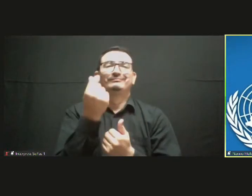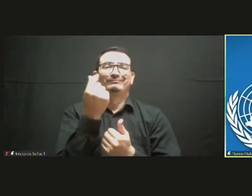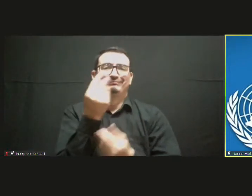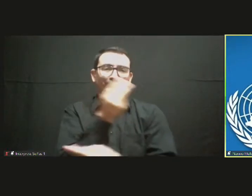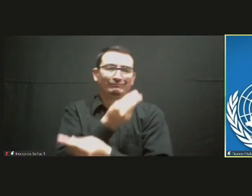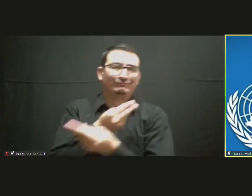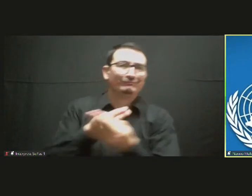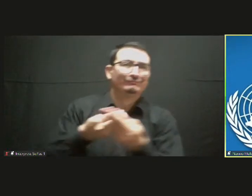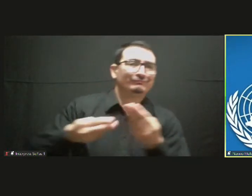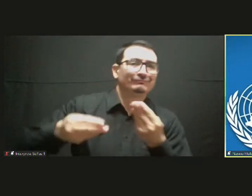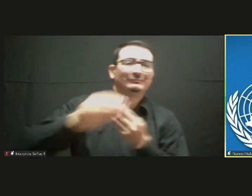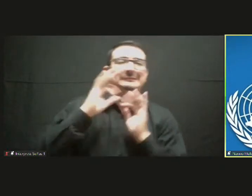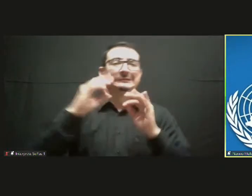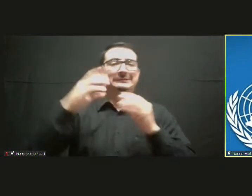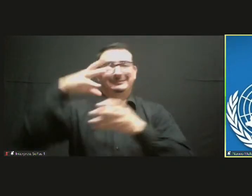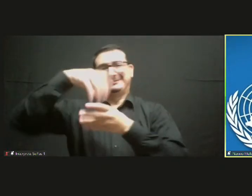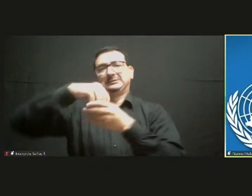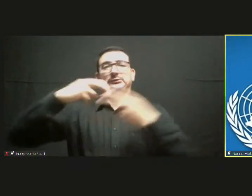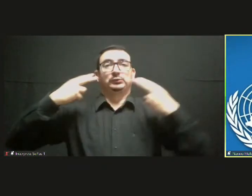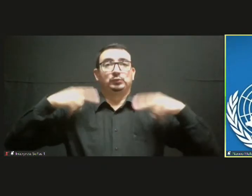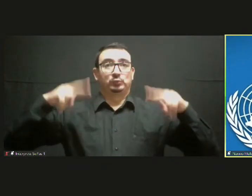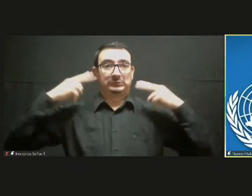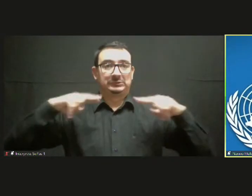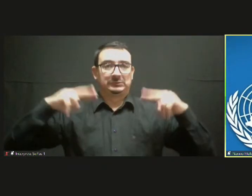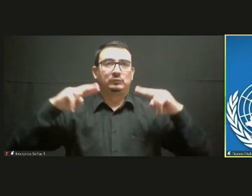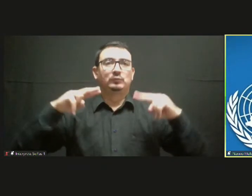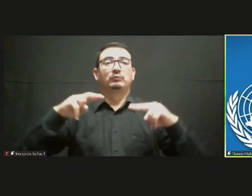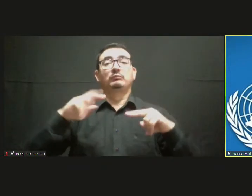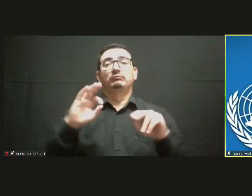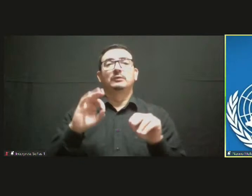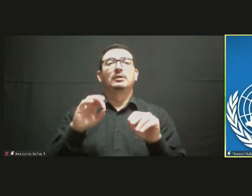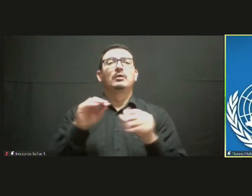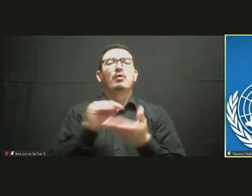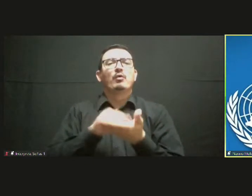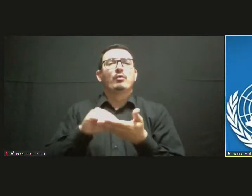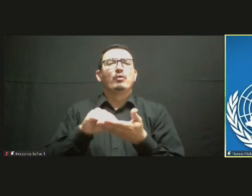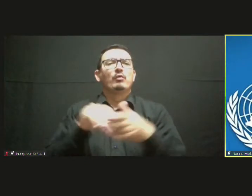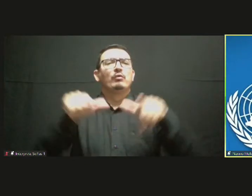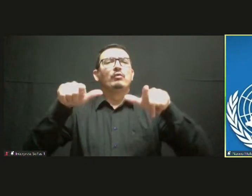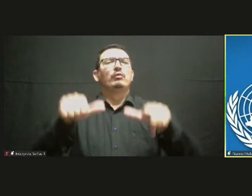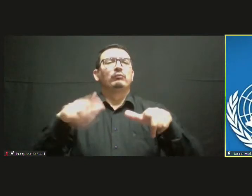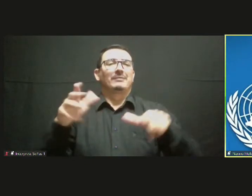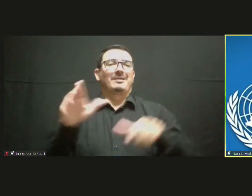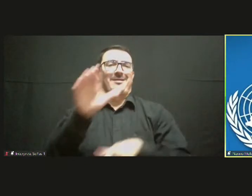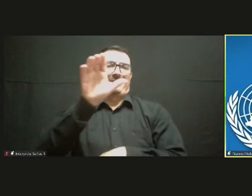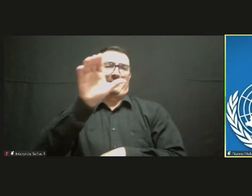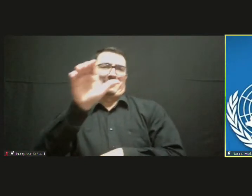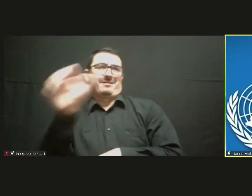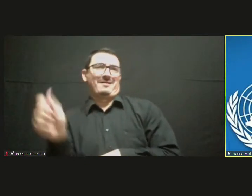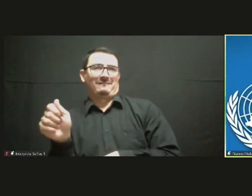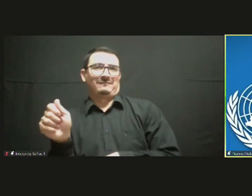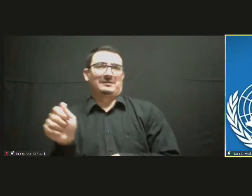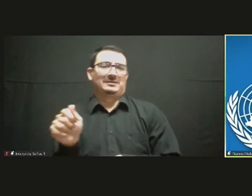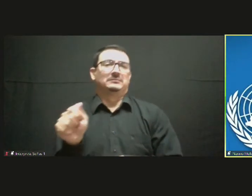that, we will pass the floor on to Alejandro Varela, who is the Deputy Director of the UN WTO, the World Tourism